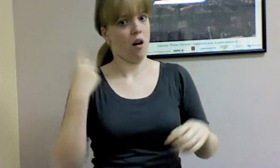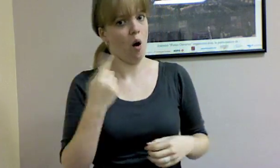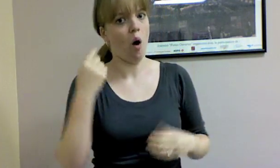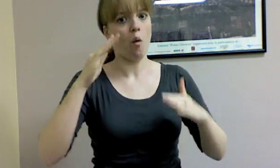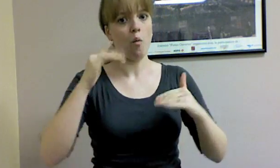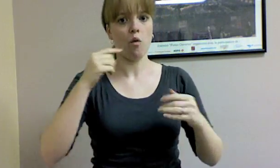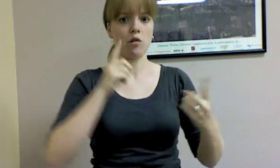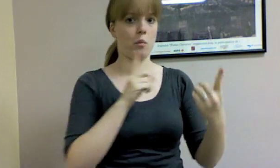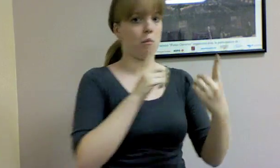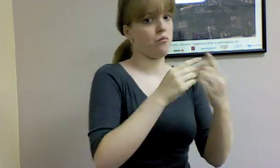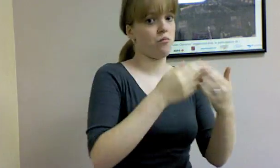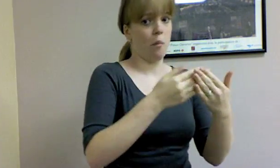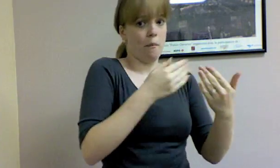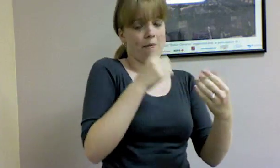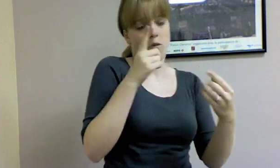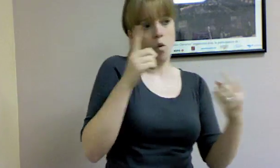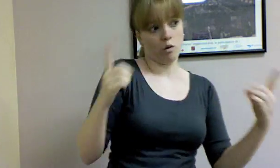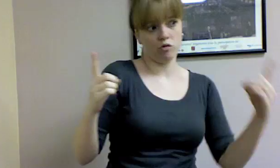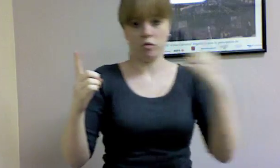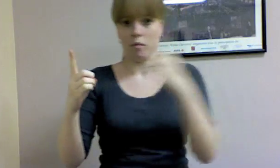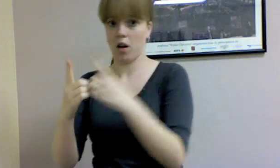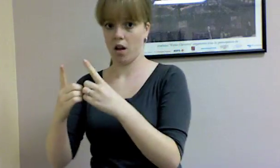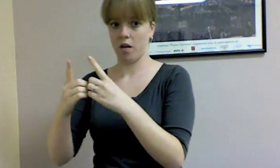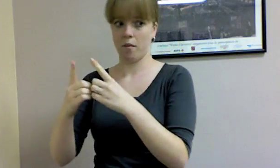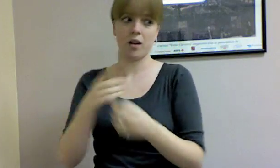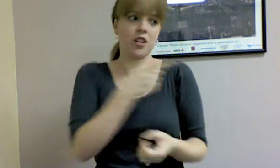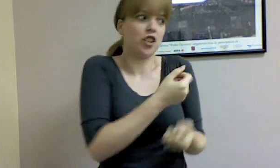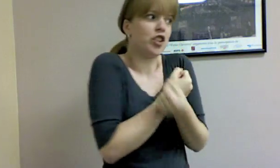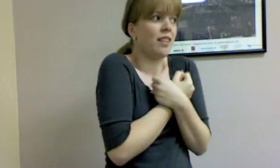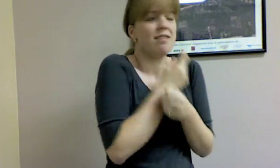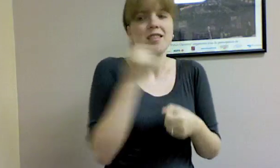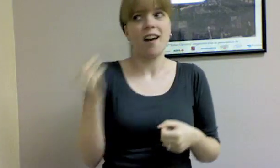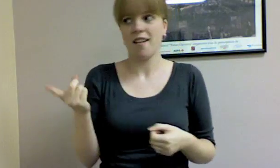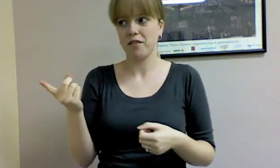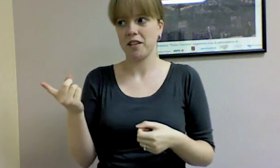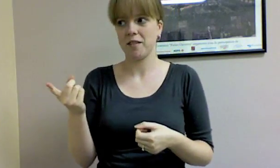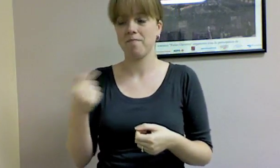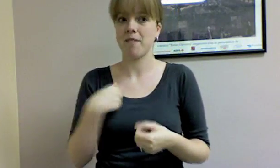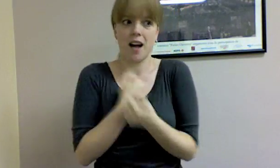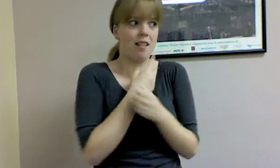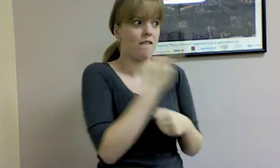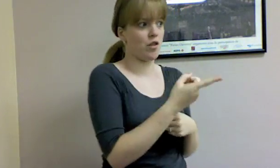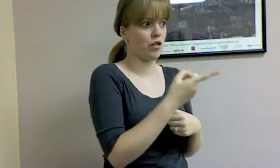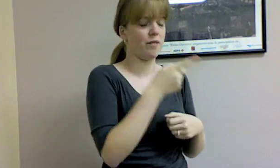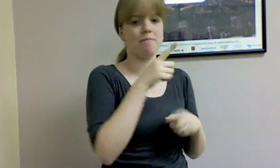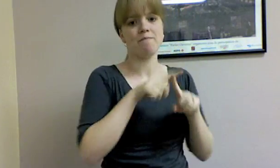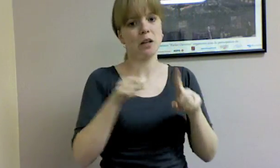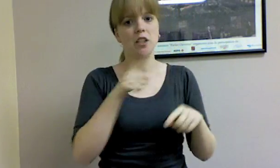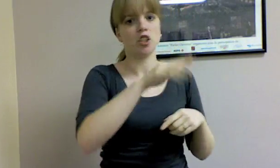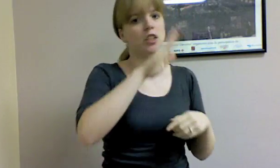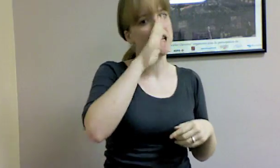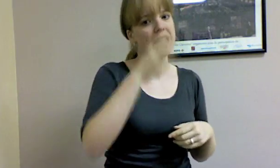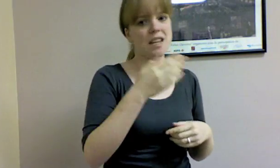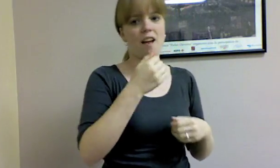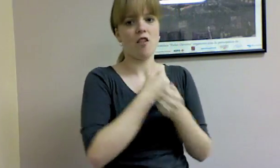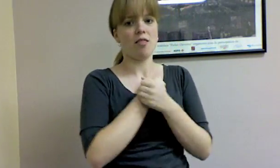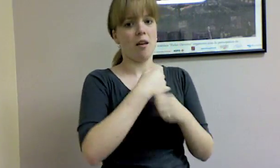wished I could have met her way before she knew of him. She loved him and I loved her, but she never loved me back, so I felt